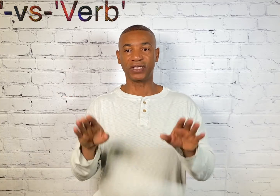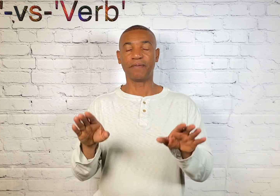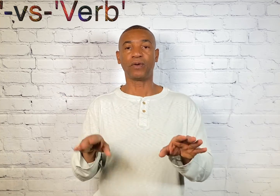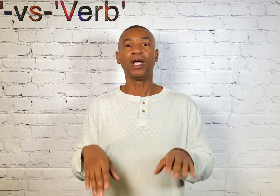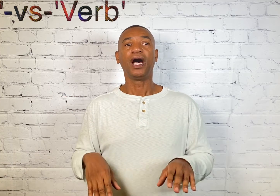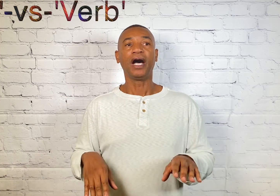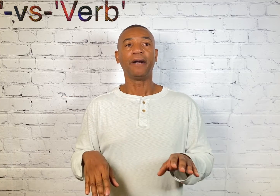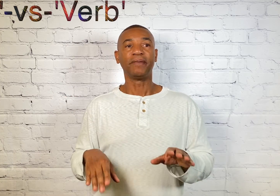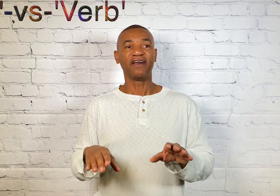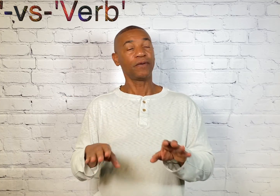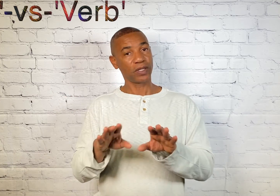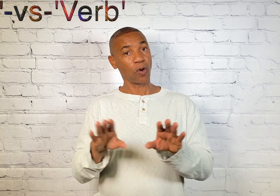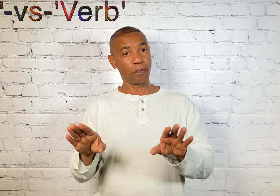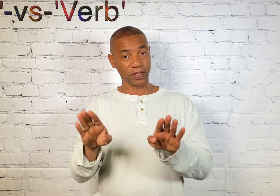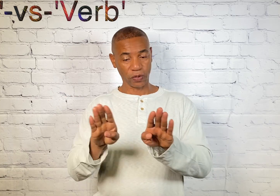example, if I'm going to open a door,